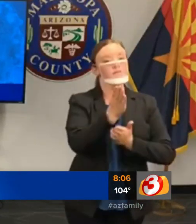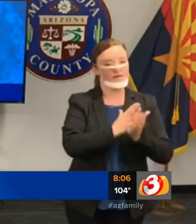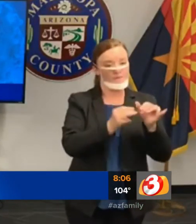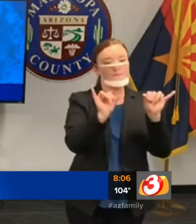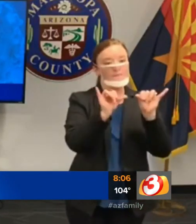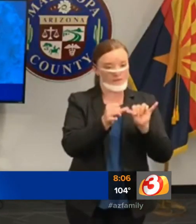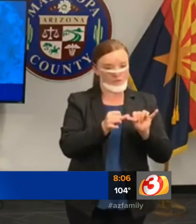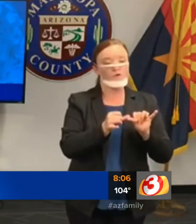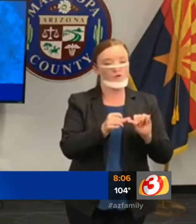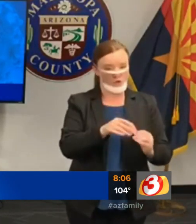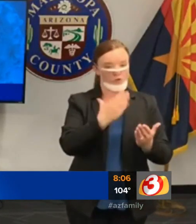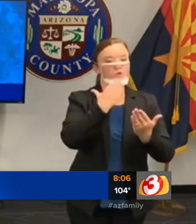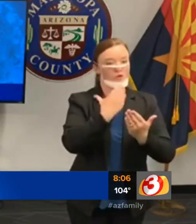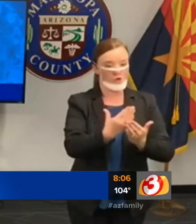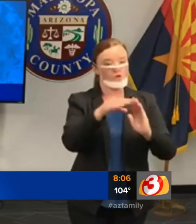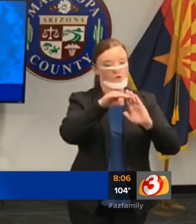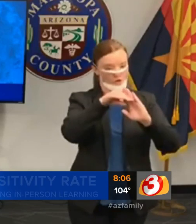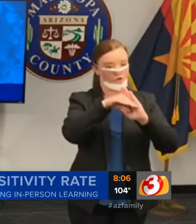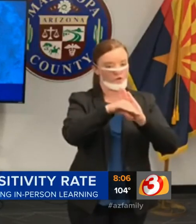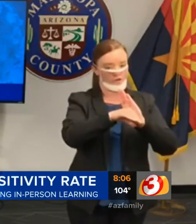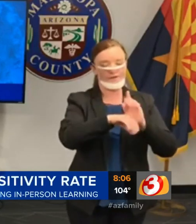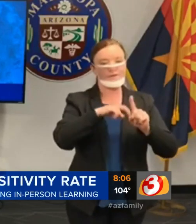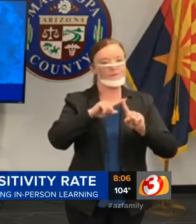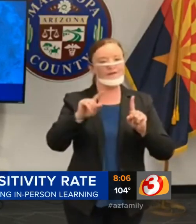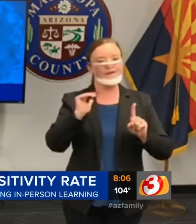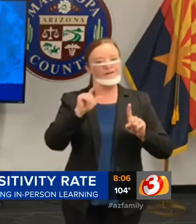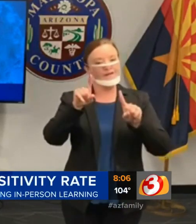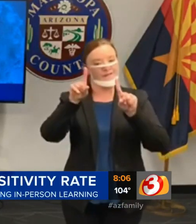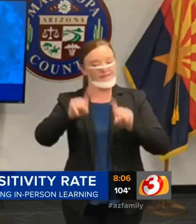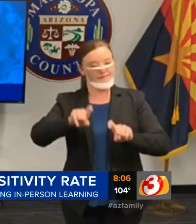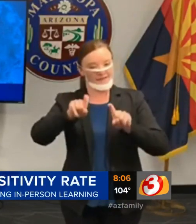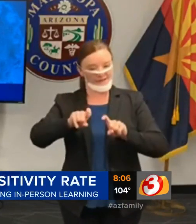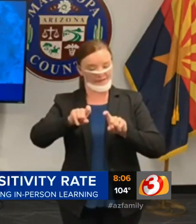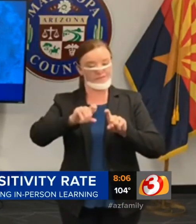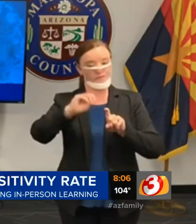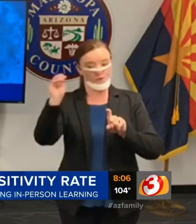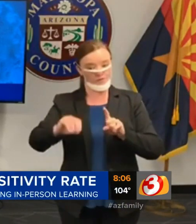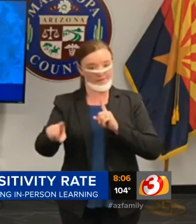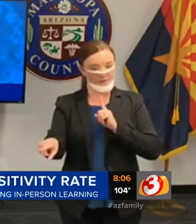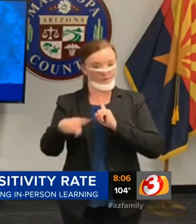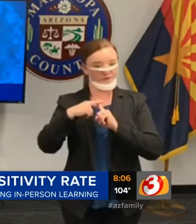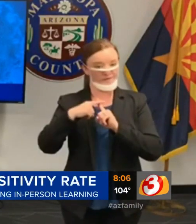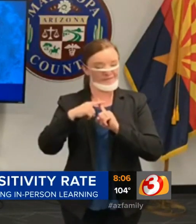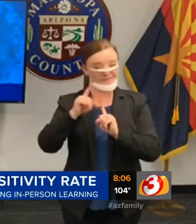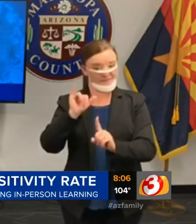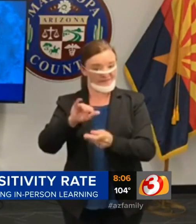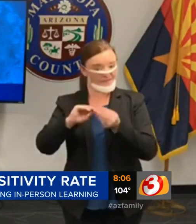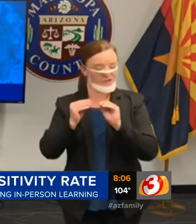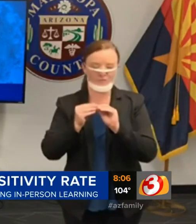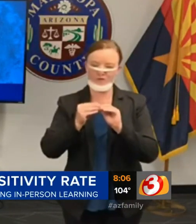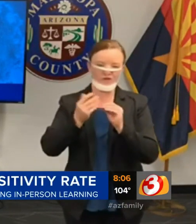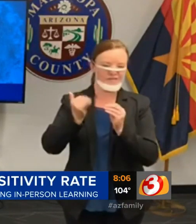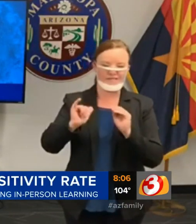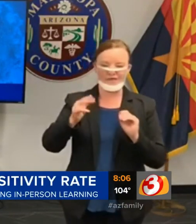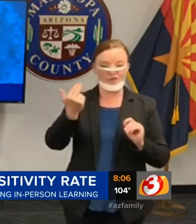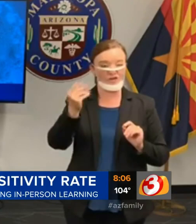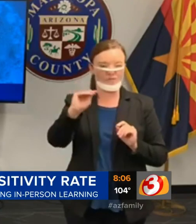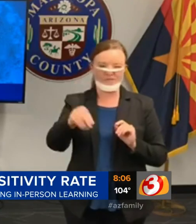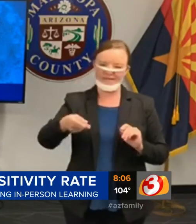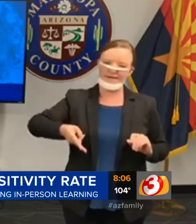on. However, our percent of positivity is not at a place where we would say it is safe to bring all students and teachers back